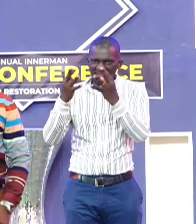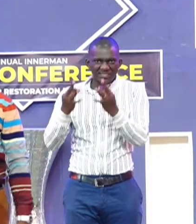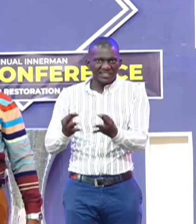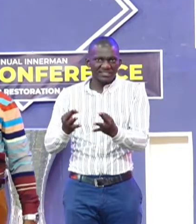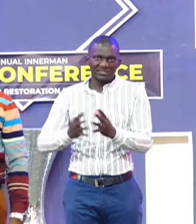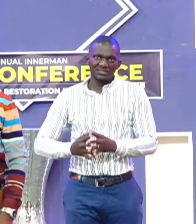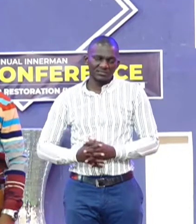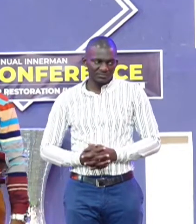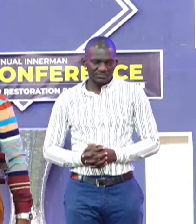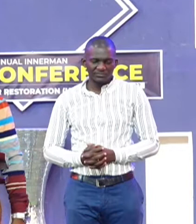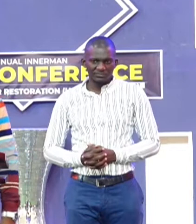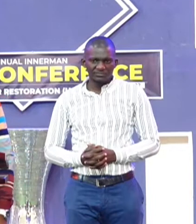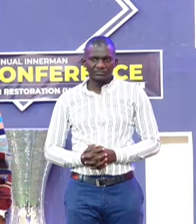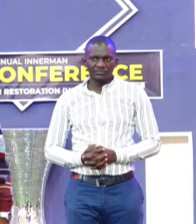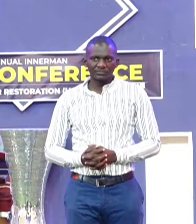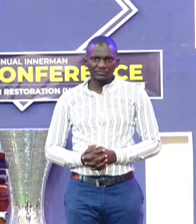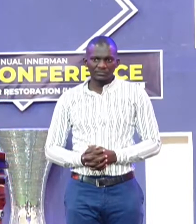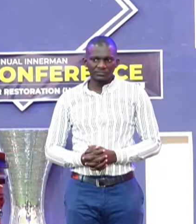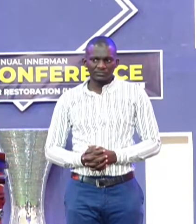by doing what is right and just,